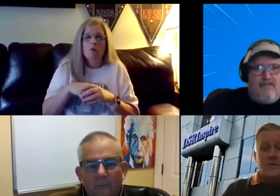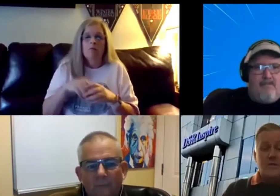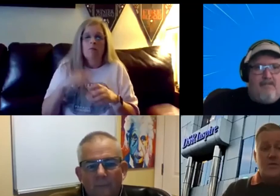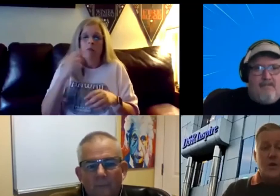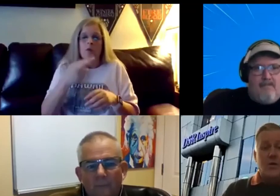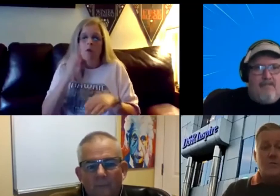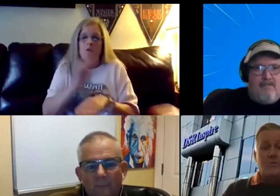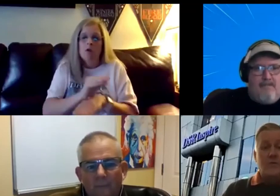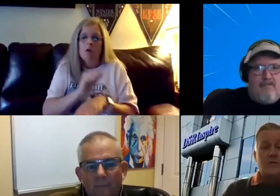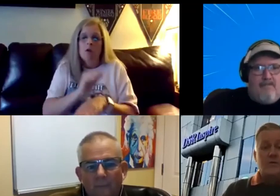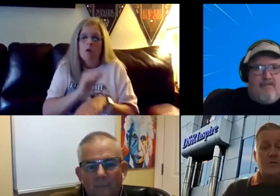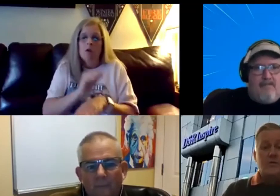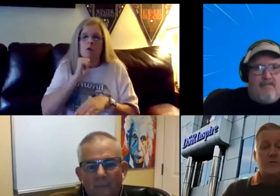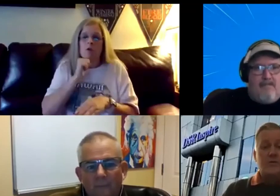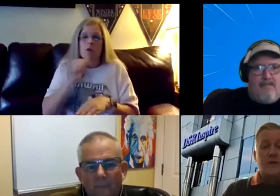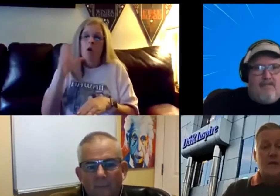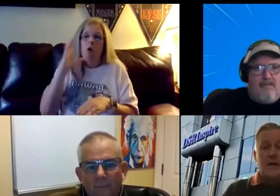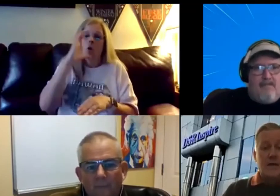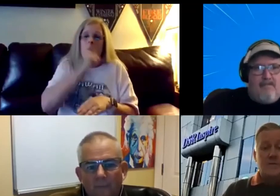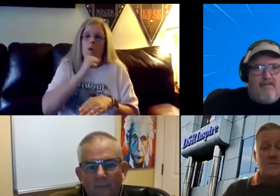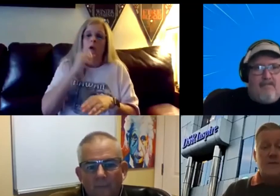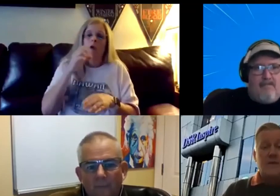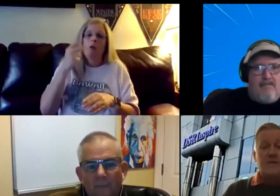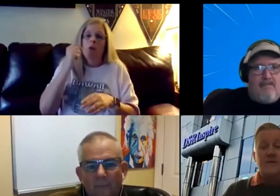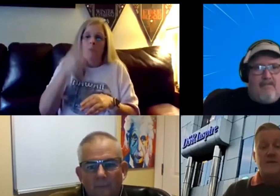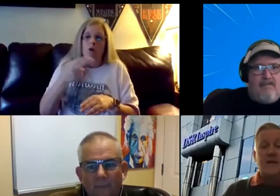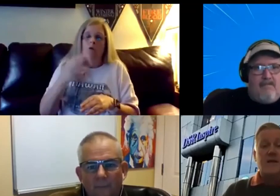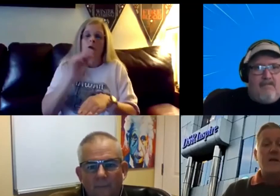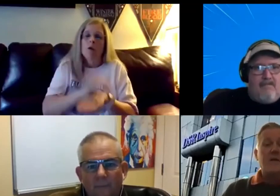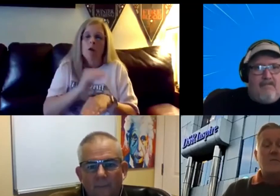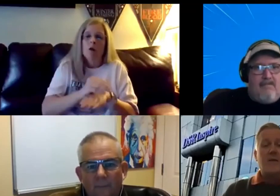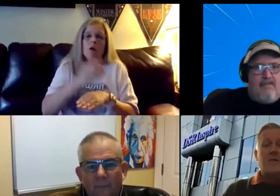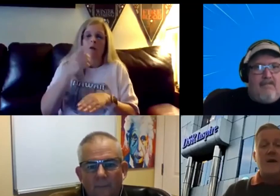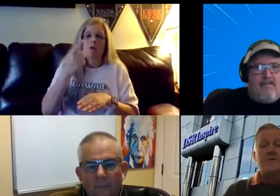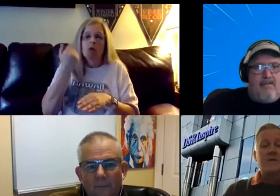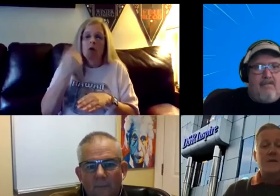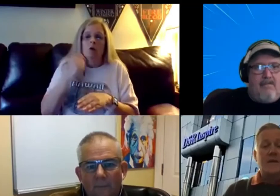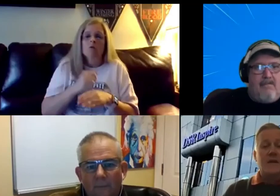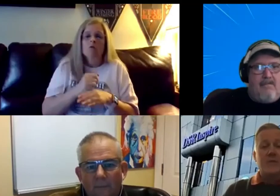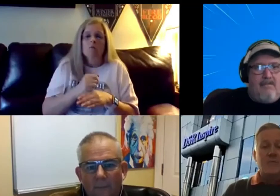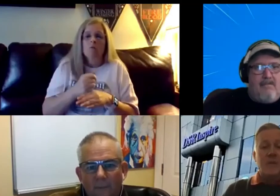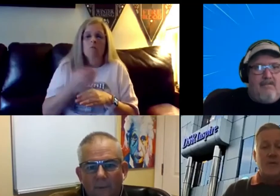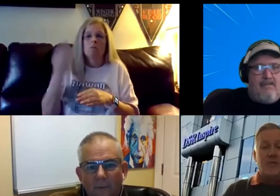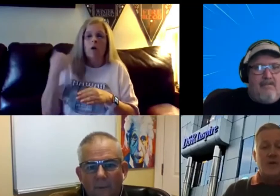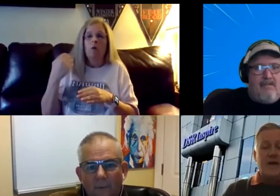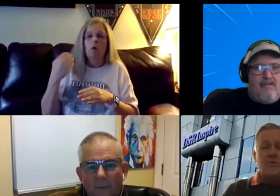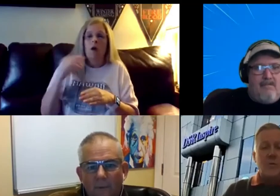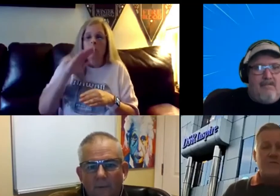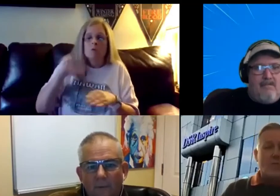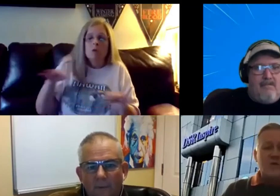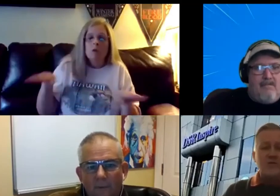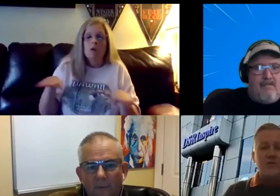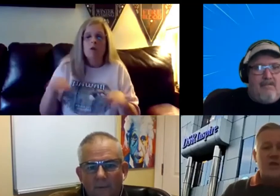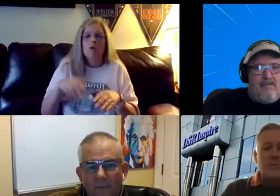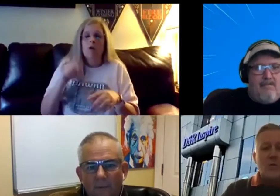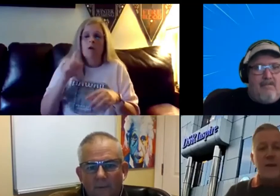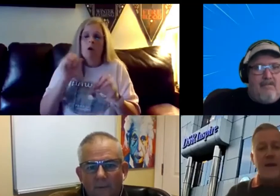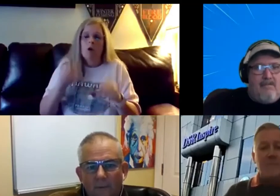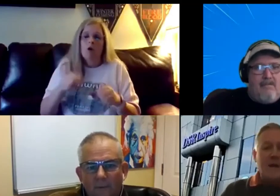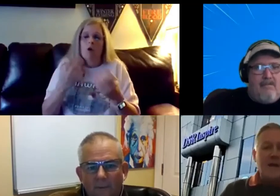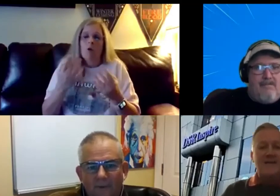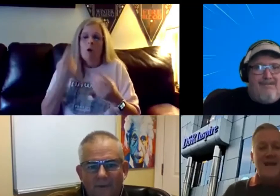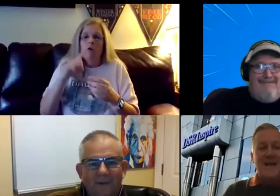nights. Don't miss Thursday nights, because it's kind of like back when I was a kid, I remember my mother and I couldn't wait for Western